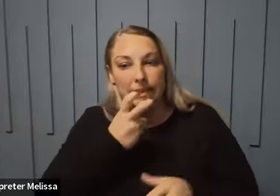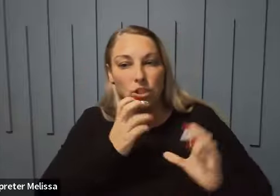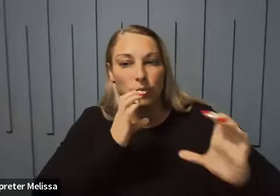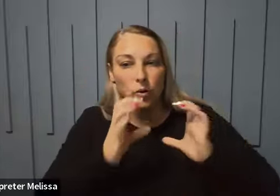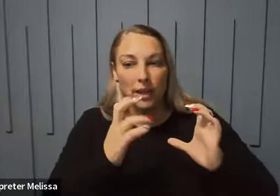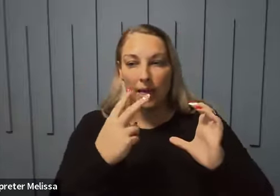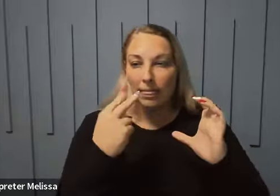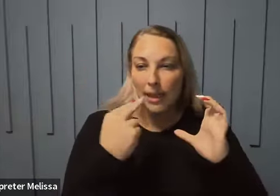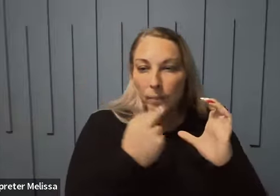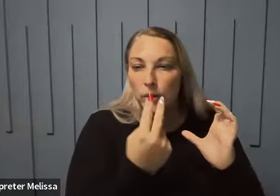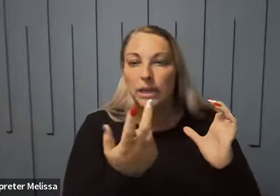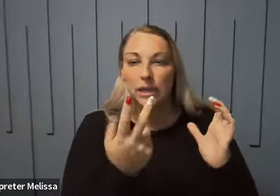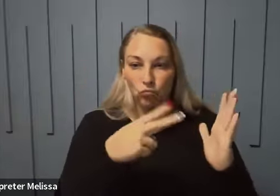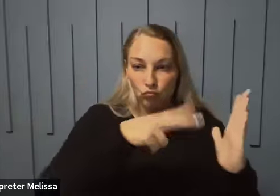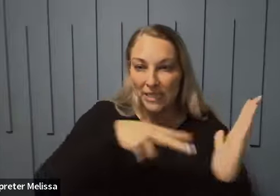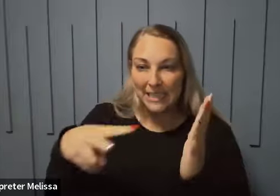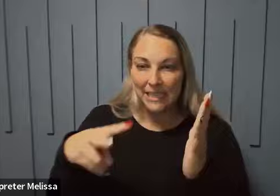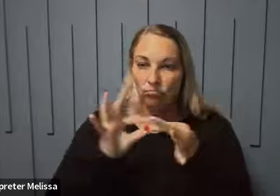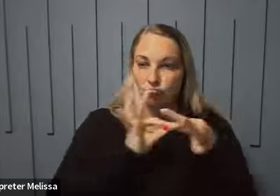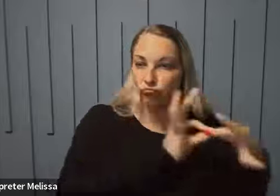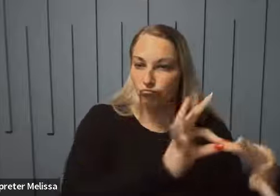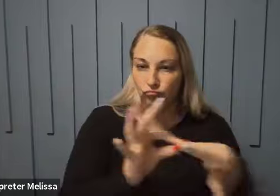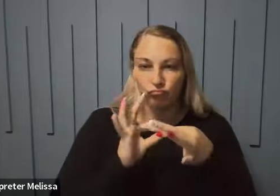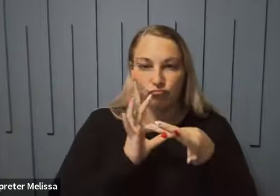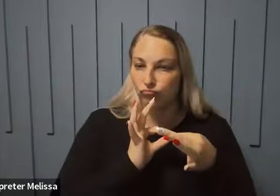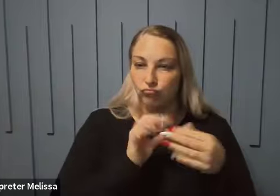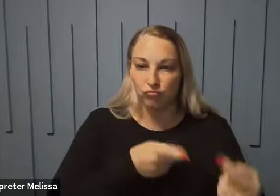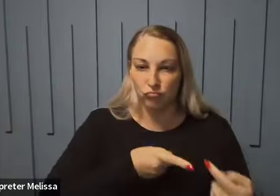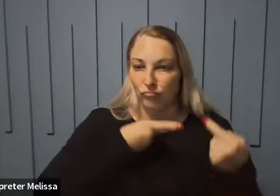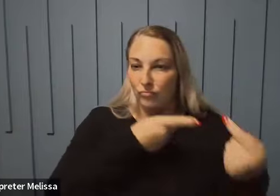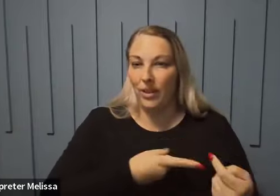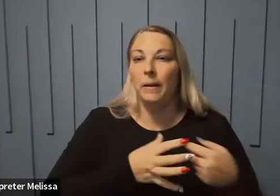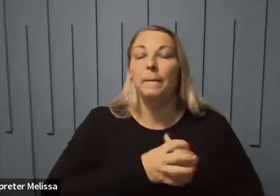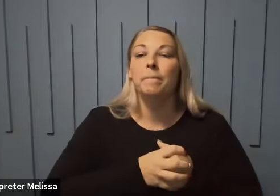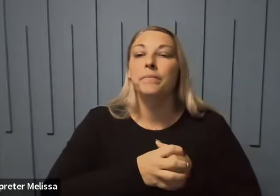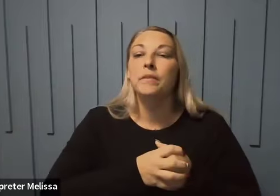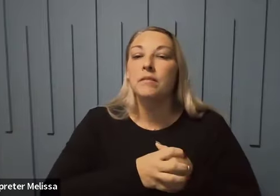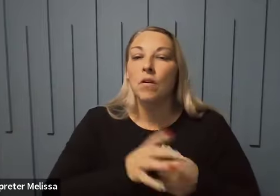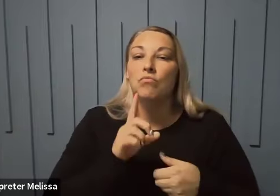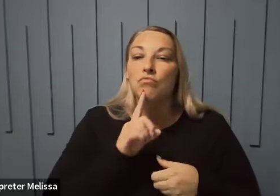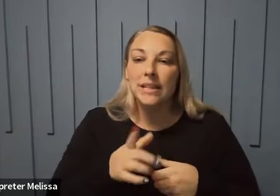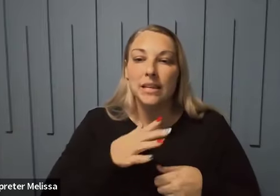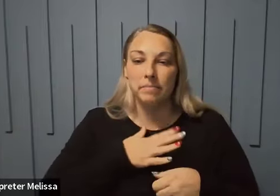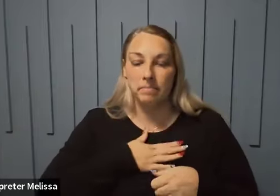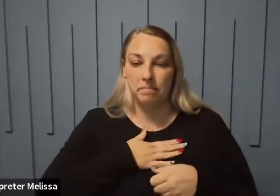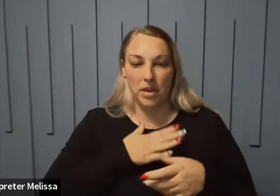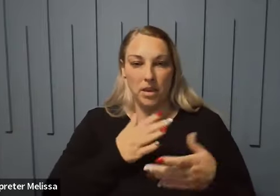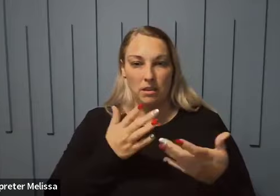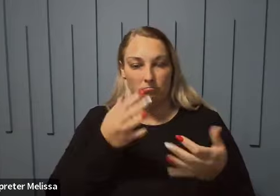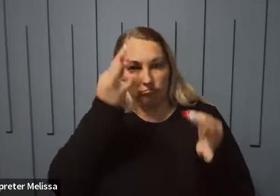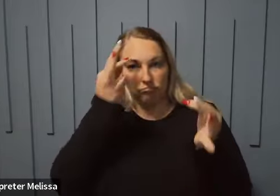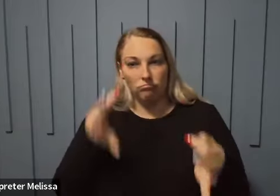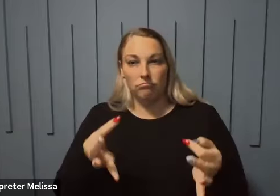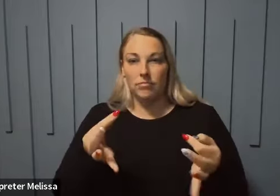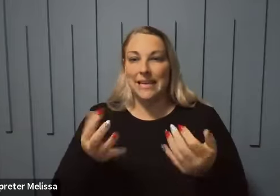good lip readers or learn to read. So Dr. Cornett said, I really started with the conclusion that what was needed was a